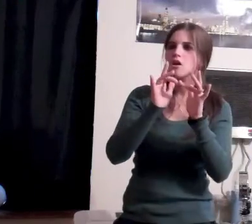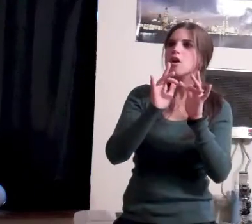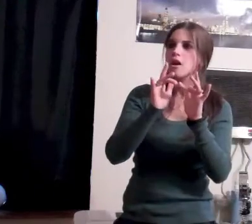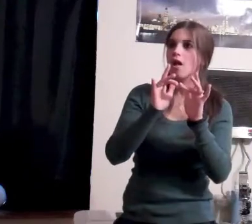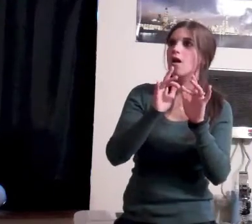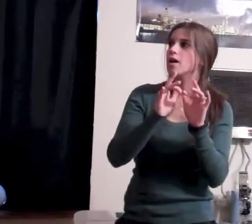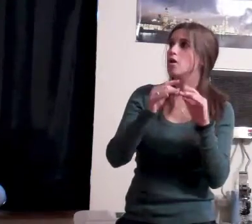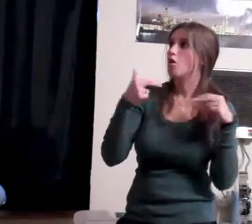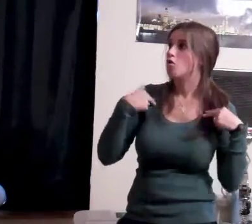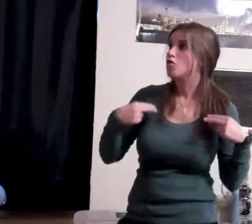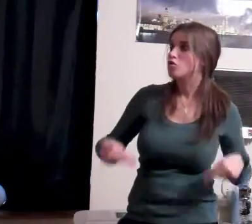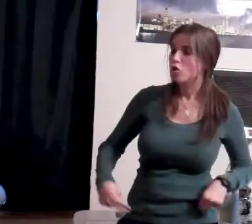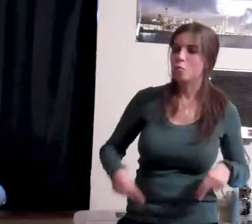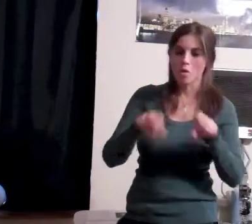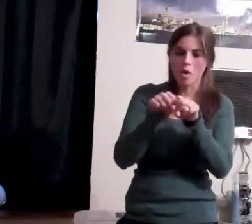humans mating?